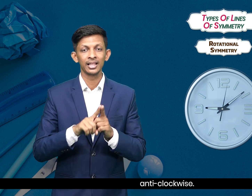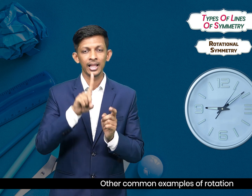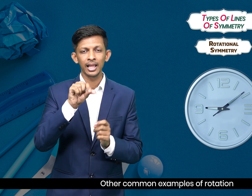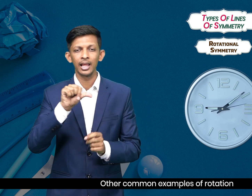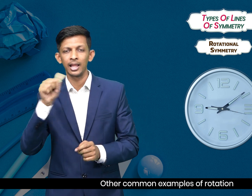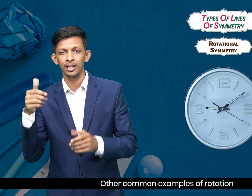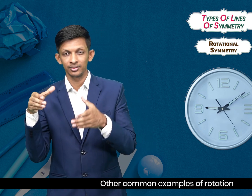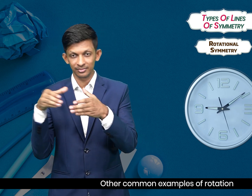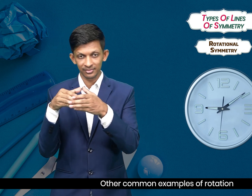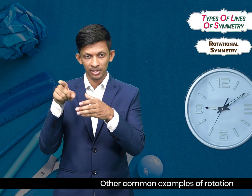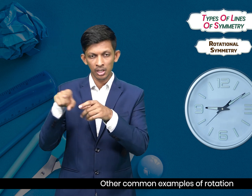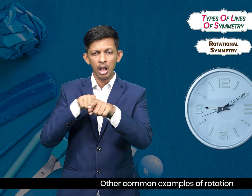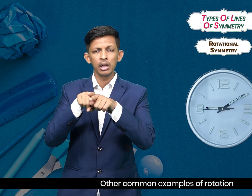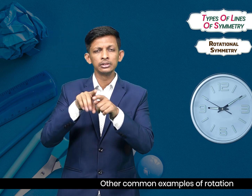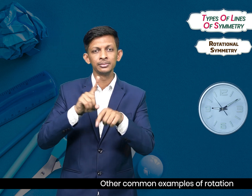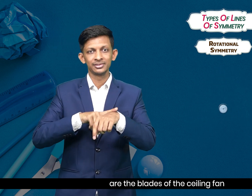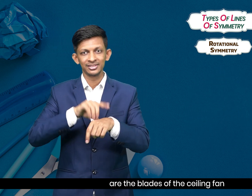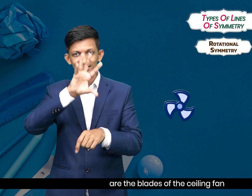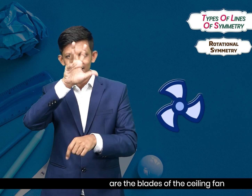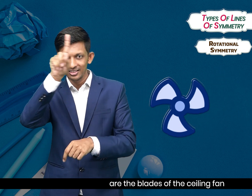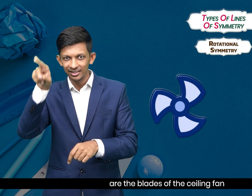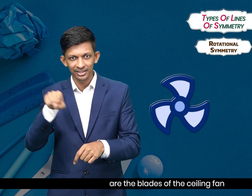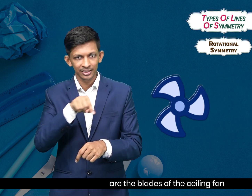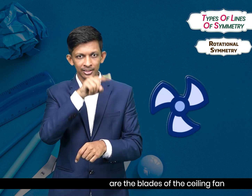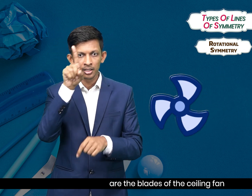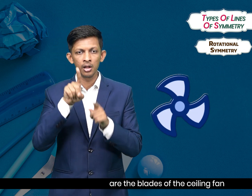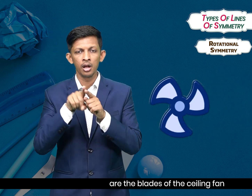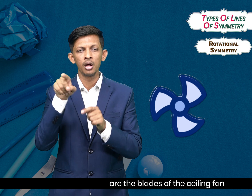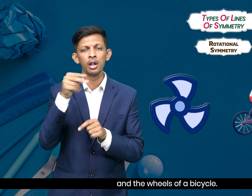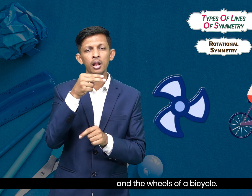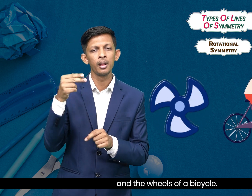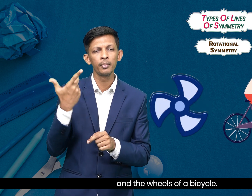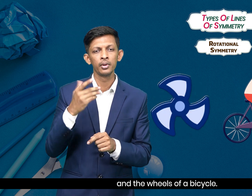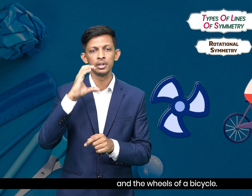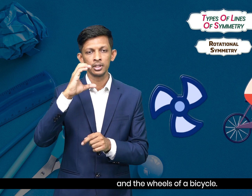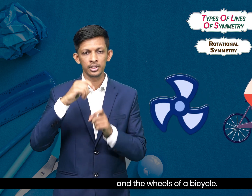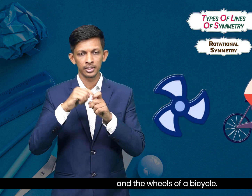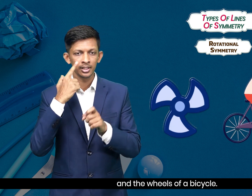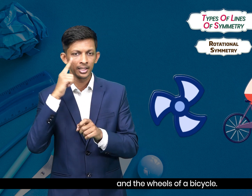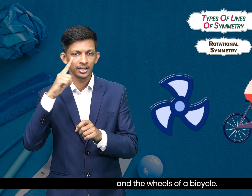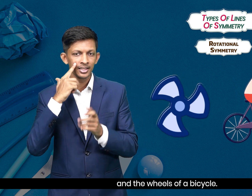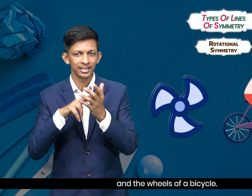Other common examples of rotation are the blades of the ceiling fan and the wheels of a bicycle.